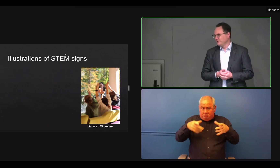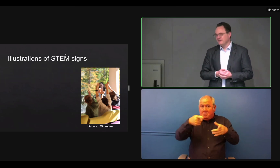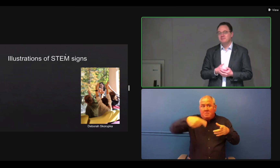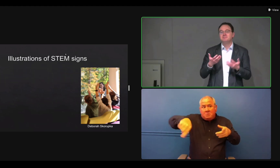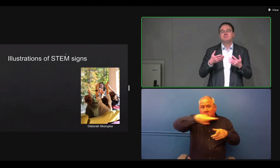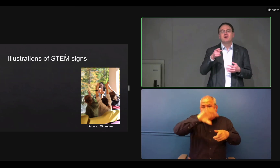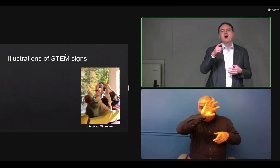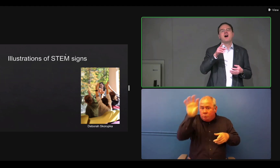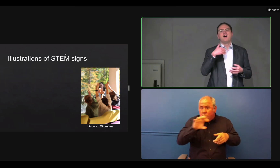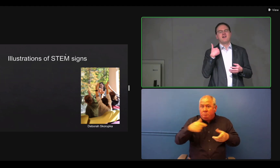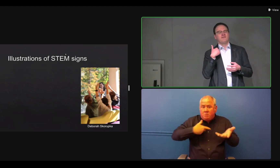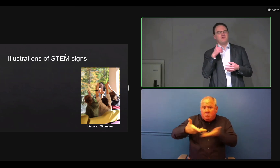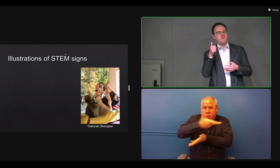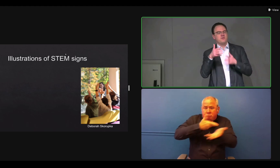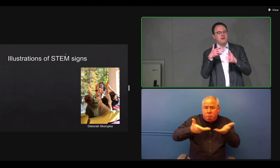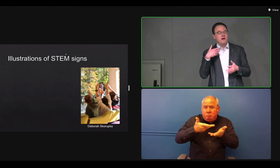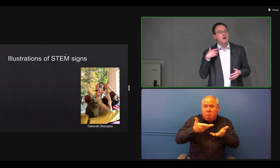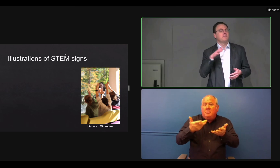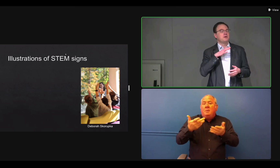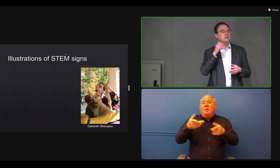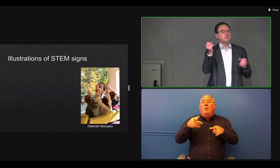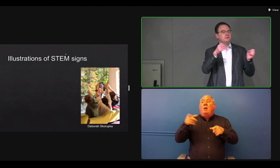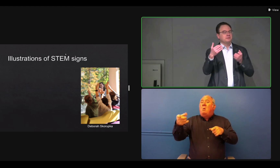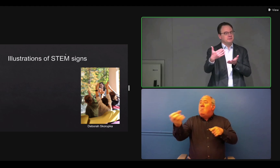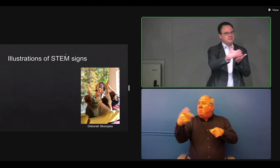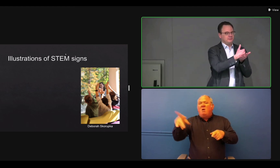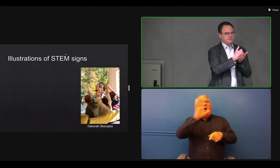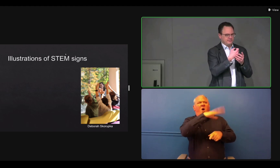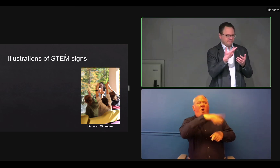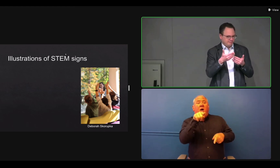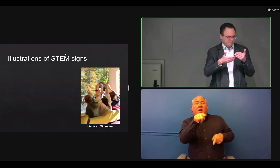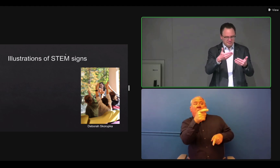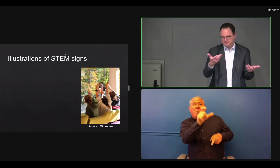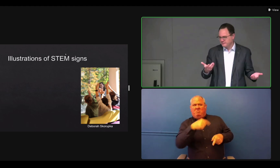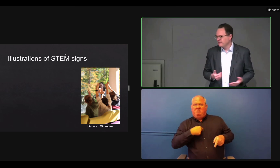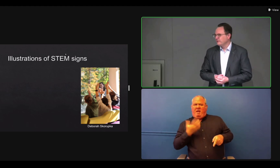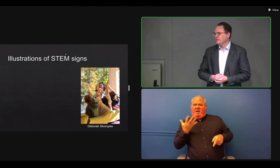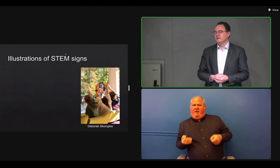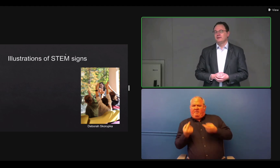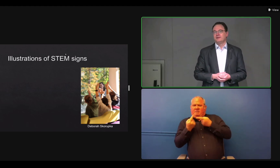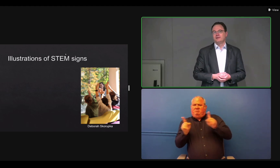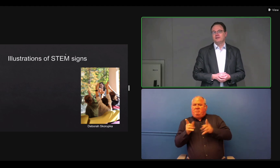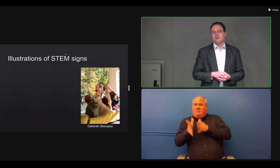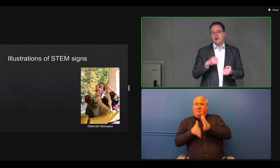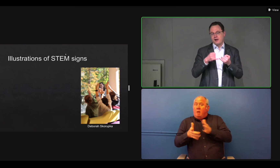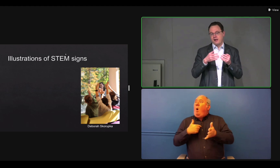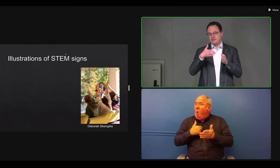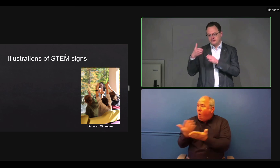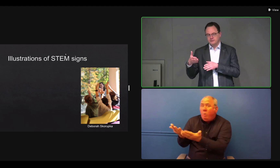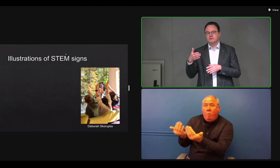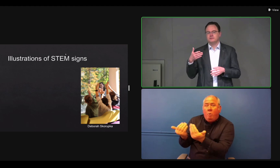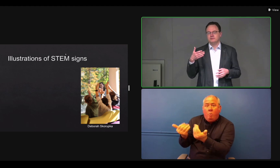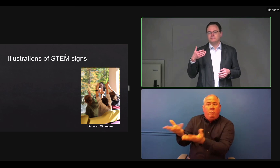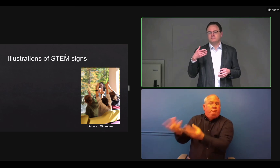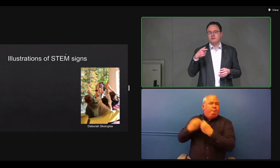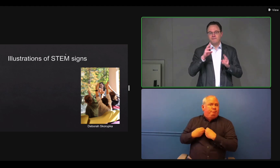So perhaps at the next Zoom meeting that we have, we can talk about these signs more. But I wanted to give you an overview of how they were created and what they